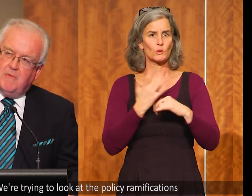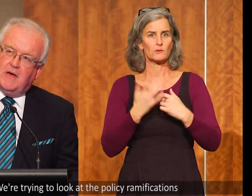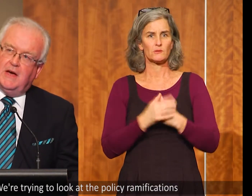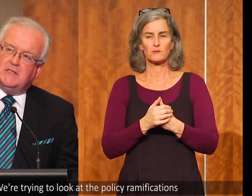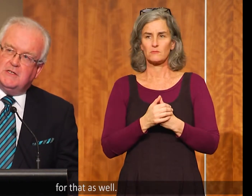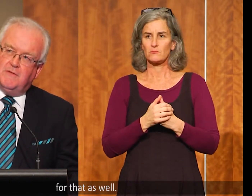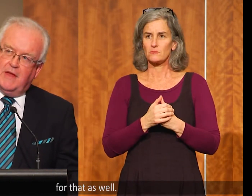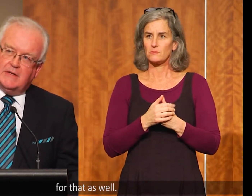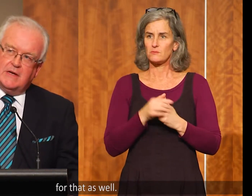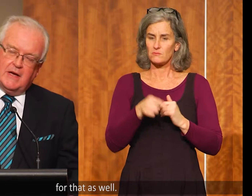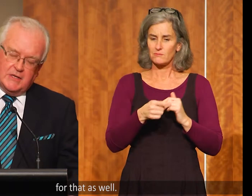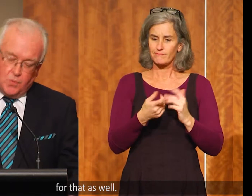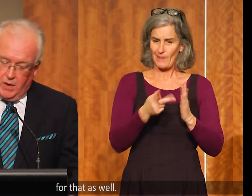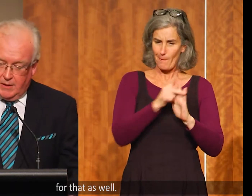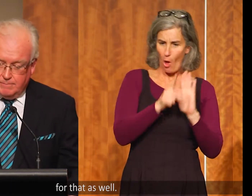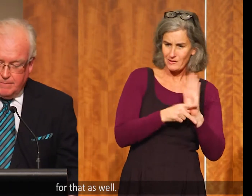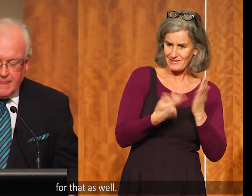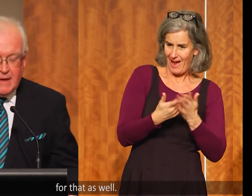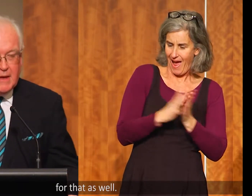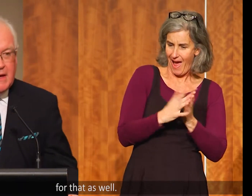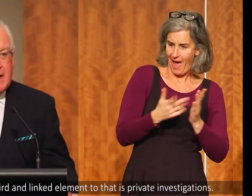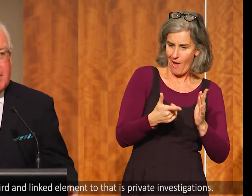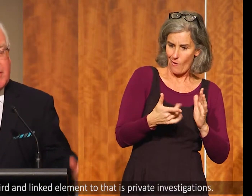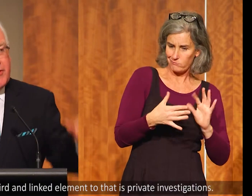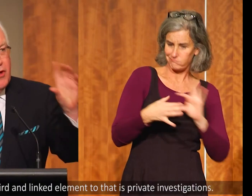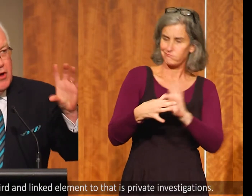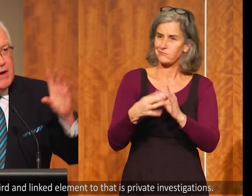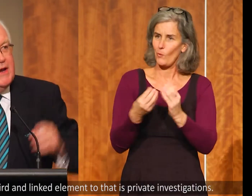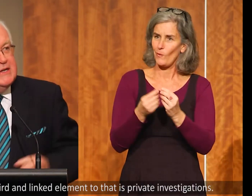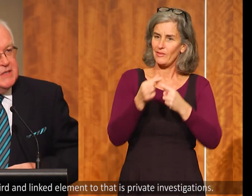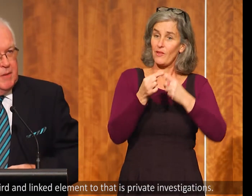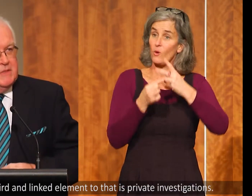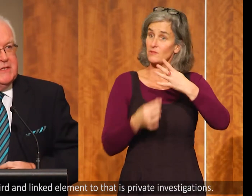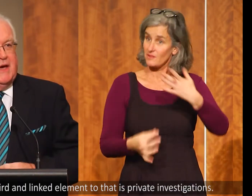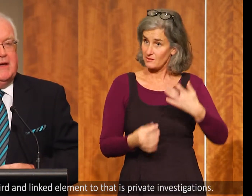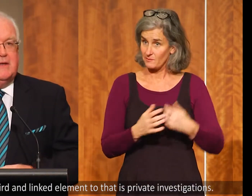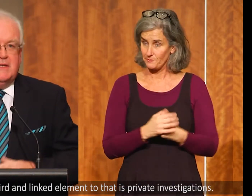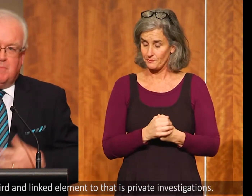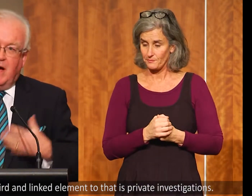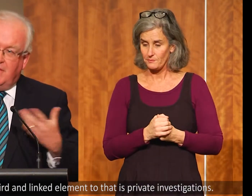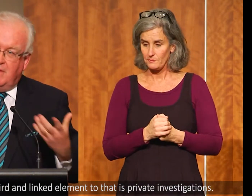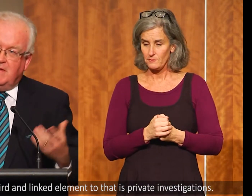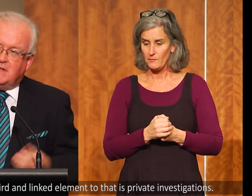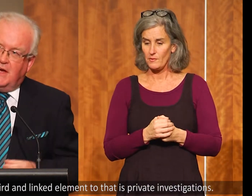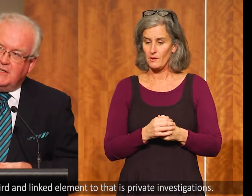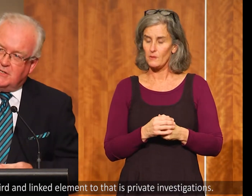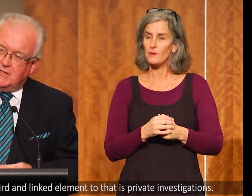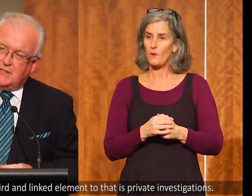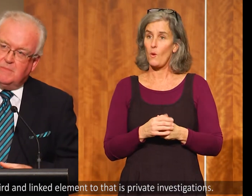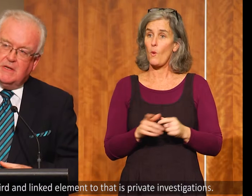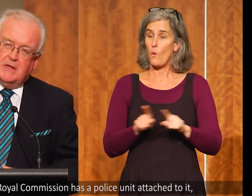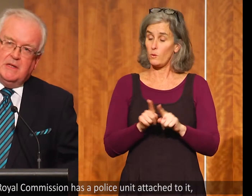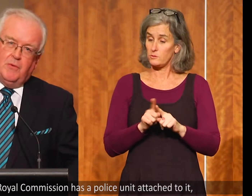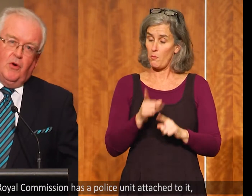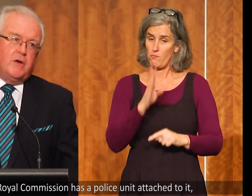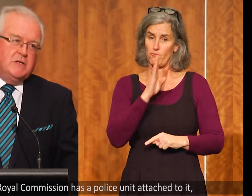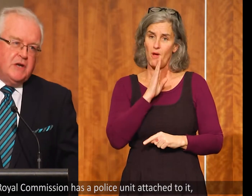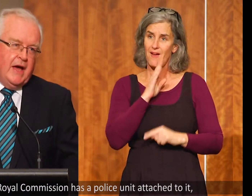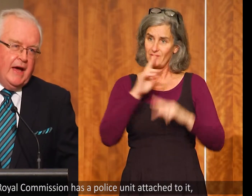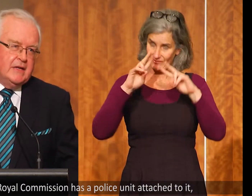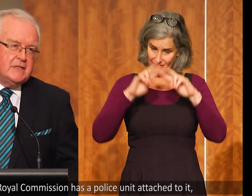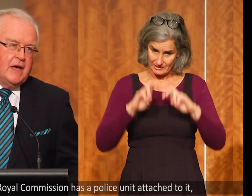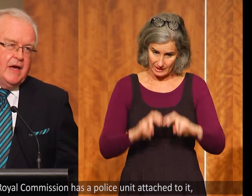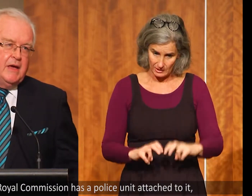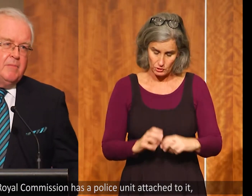policy ramifications for that as well. But the third and linked element to that is private investigations. The Royal